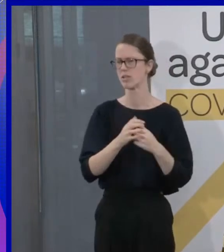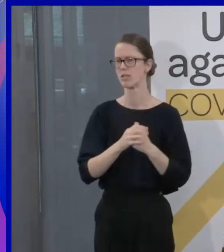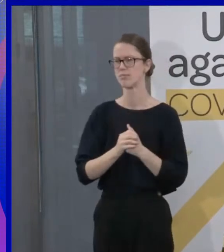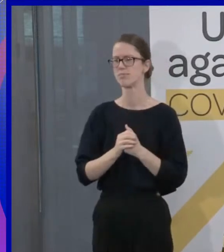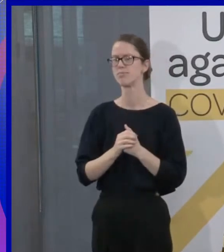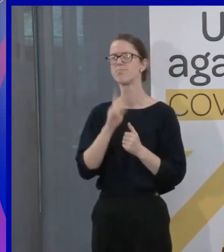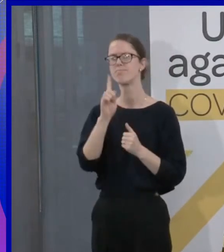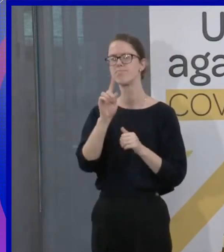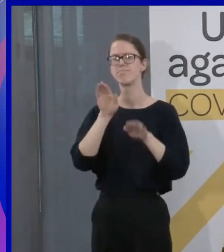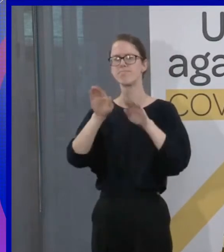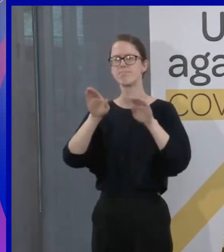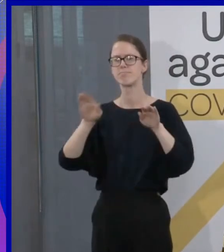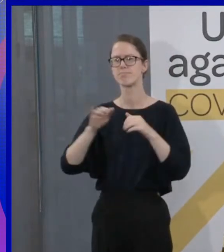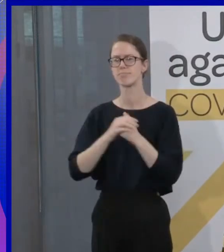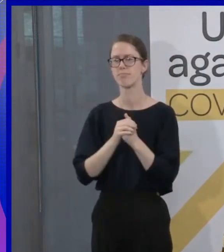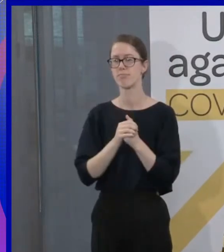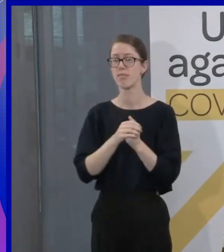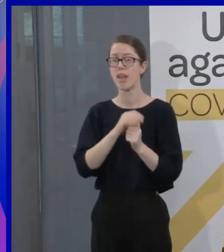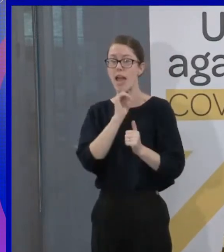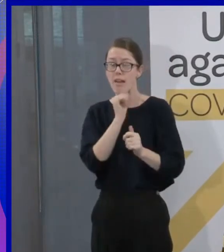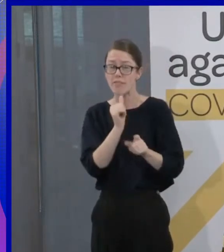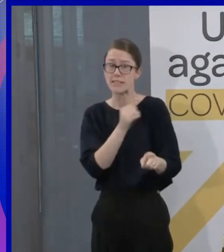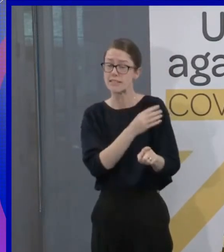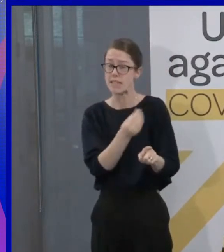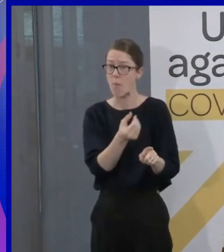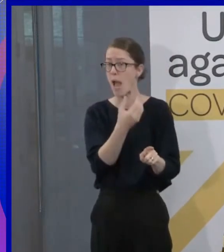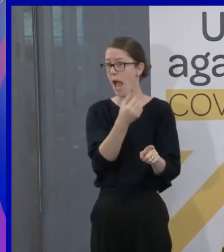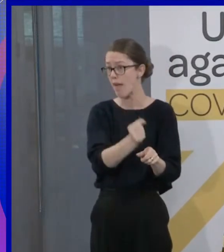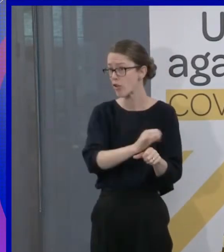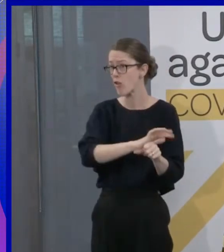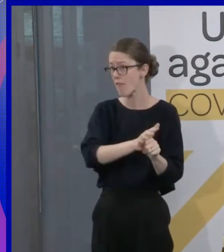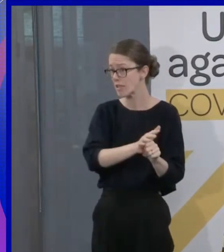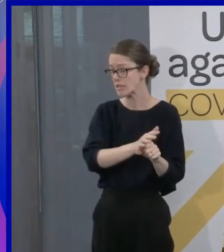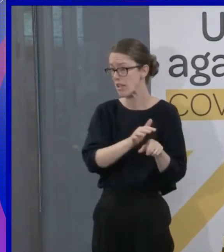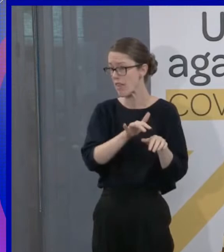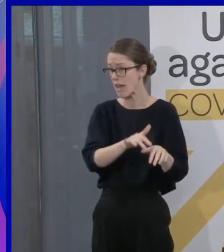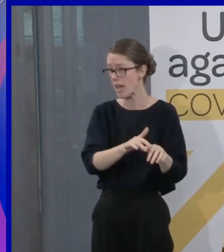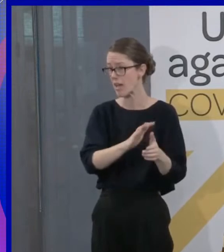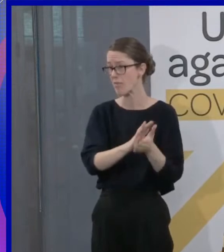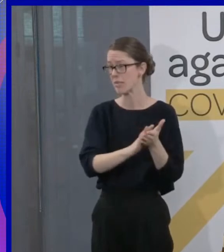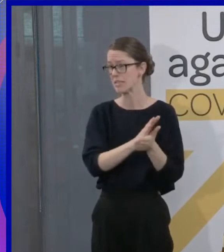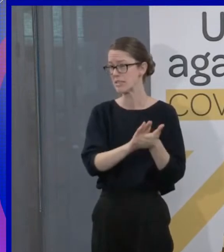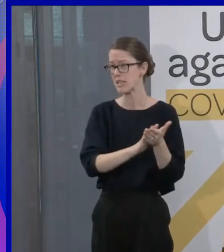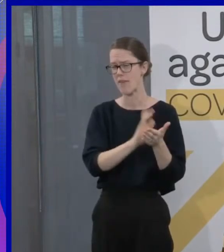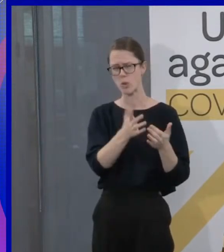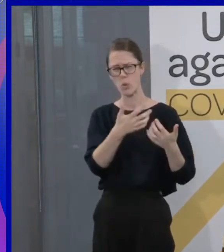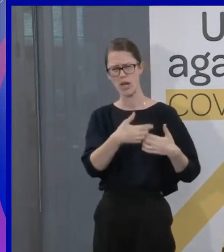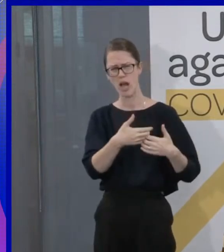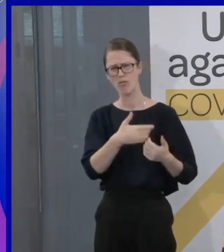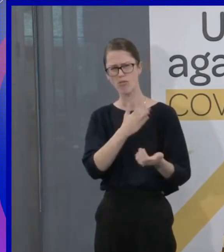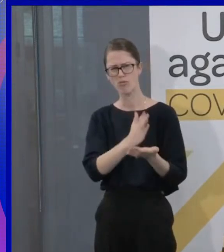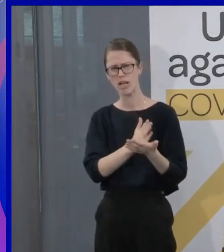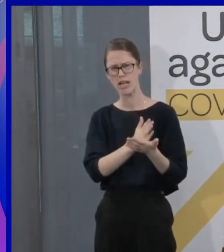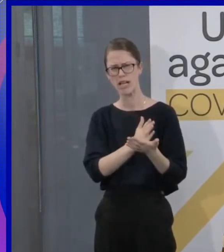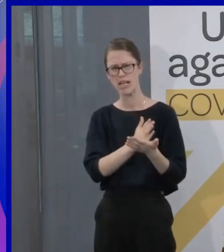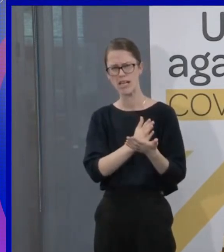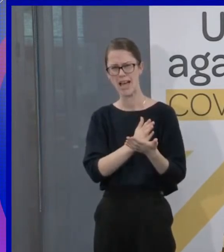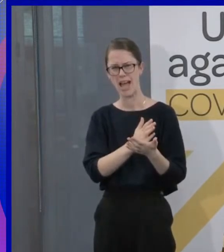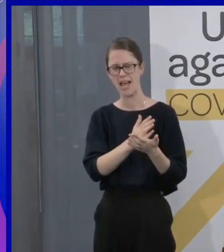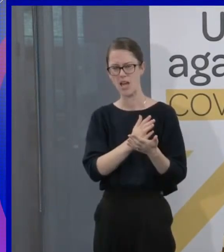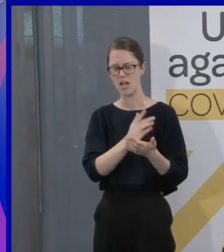I should say that even if some of those swabs return a positive test, the challenge will be in determining the direction of